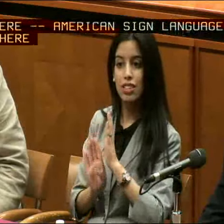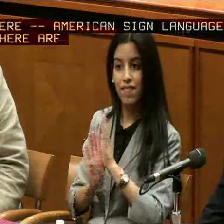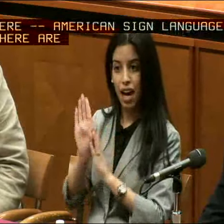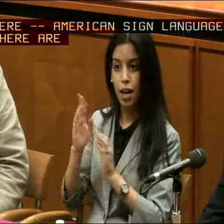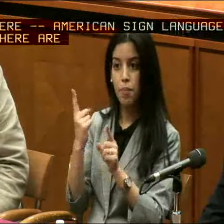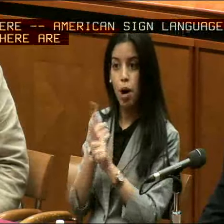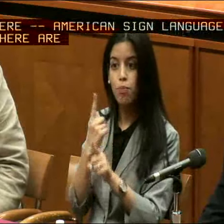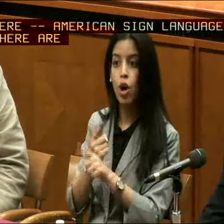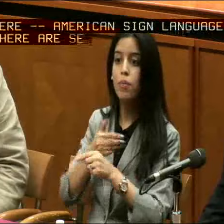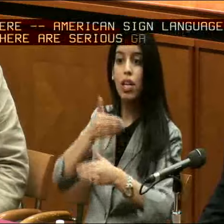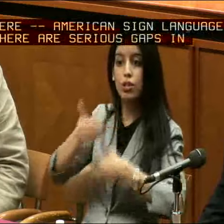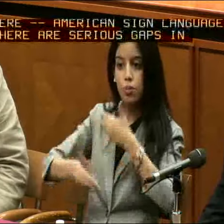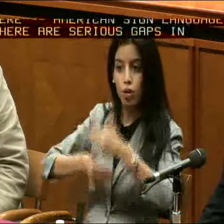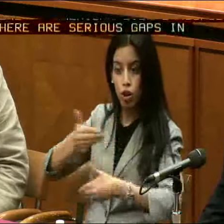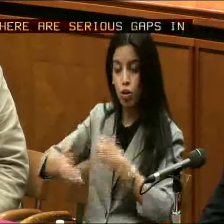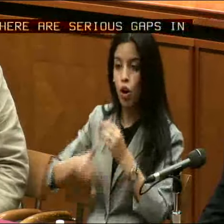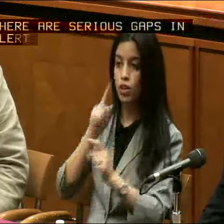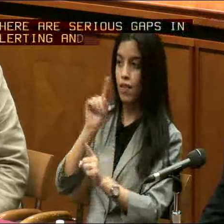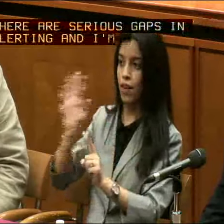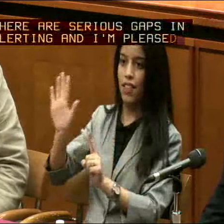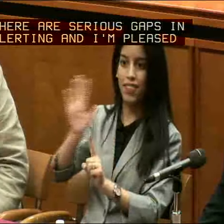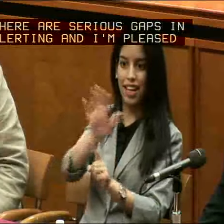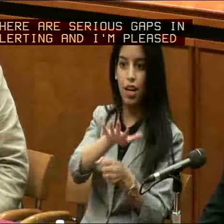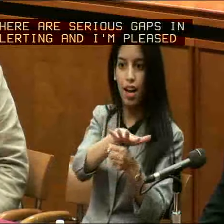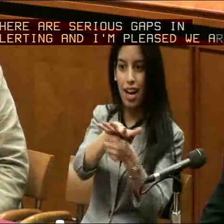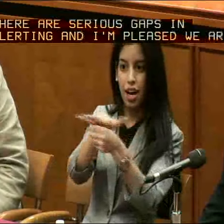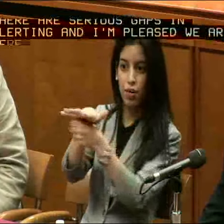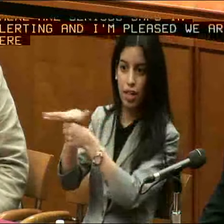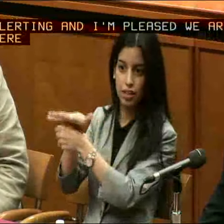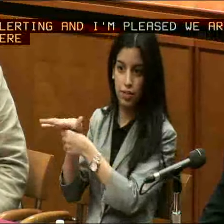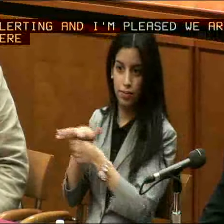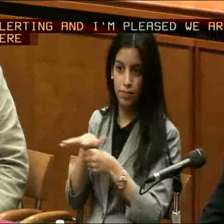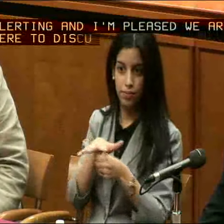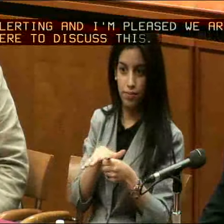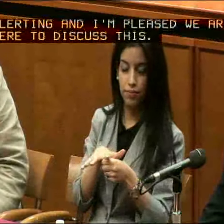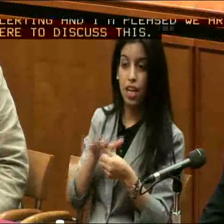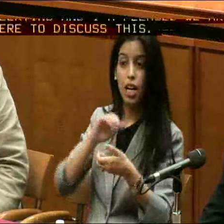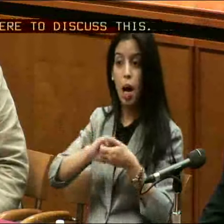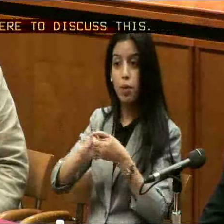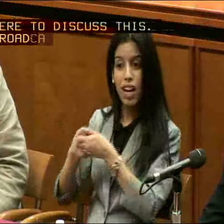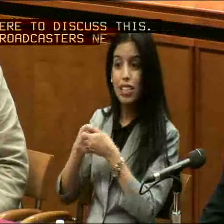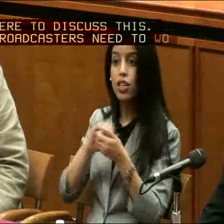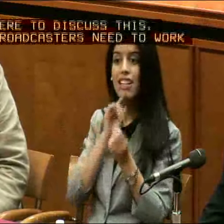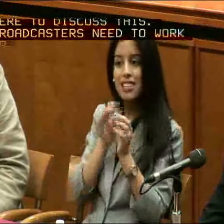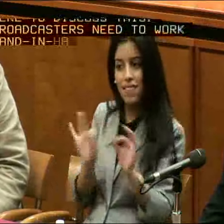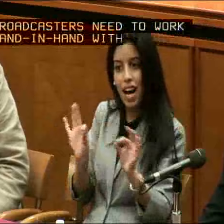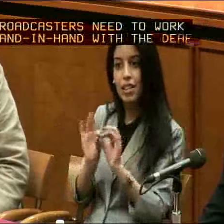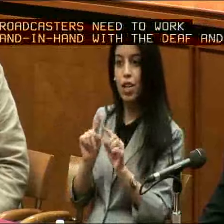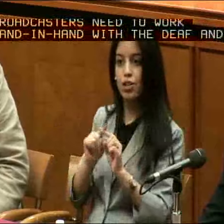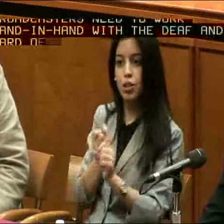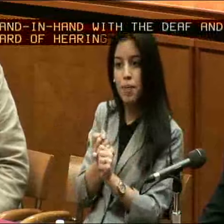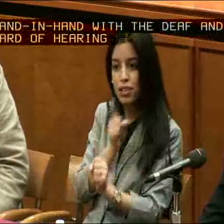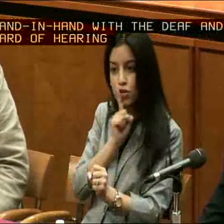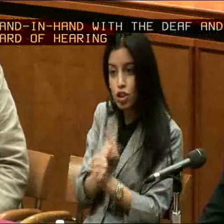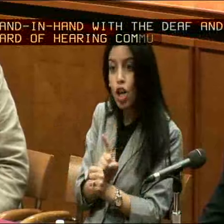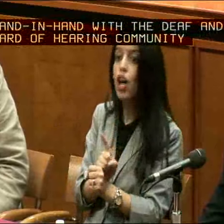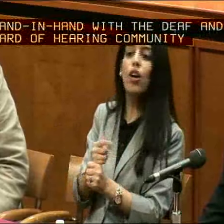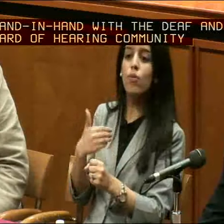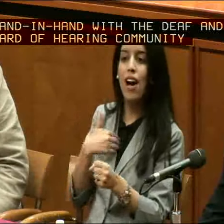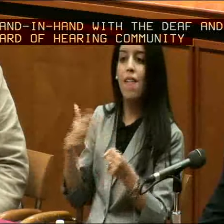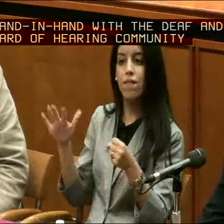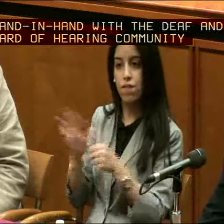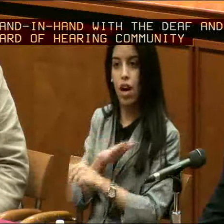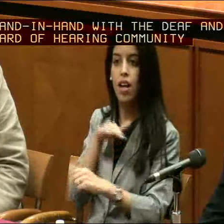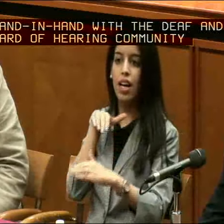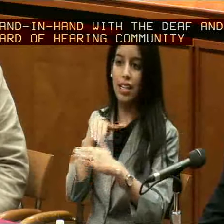hearing community, with deaf and hard of hearing organizations to develop the appropriate protocols for their particular geographic locations